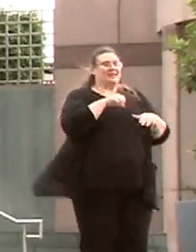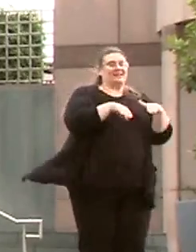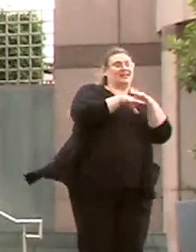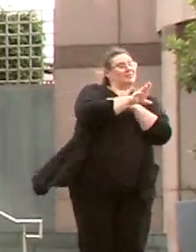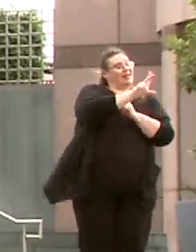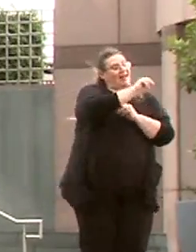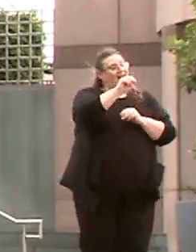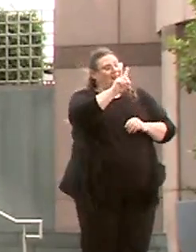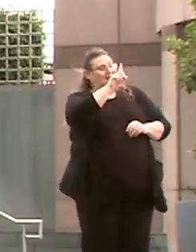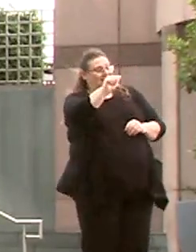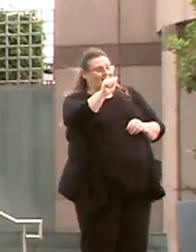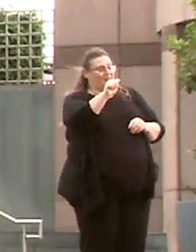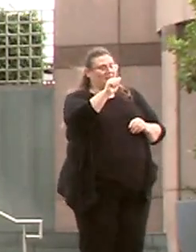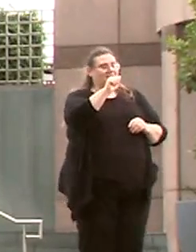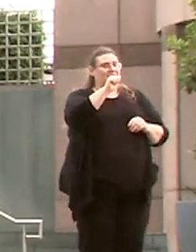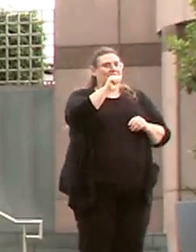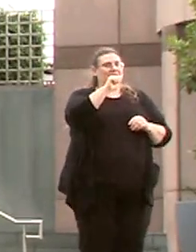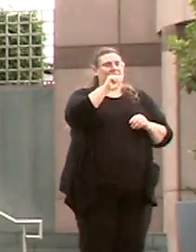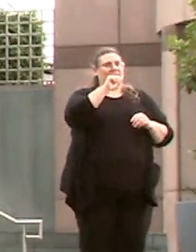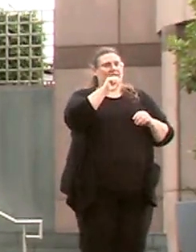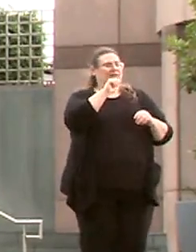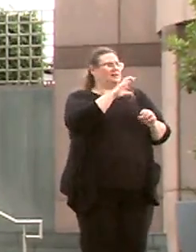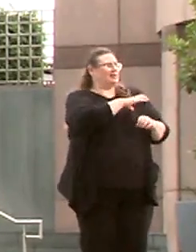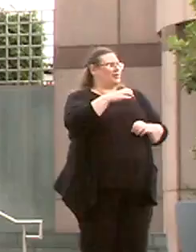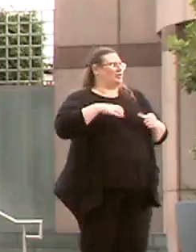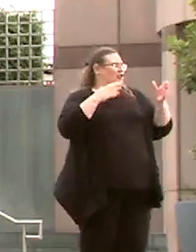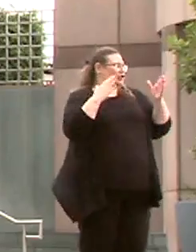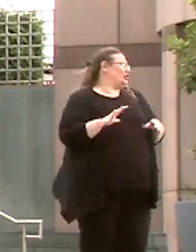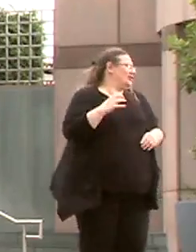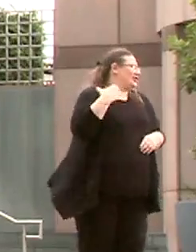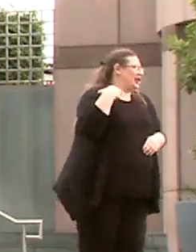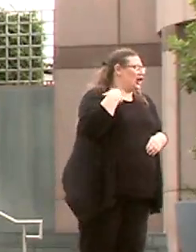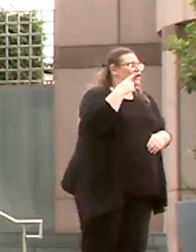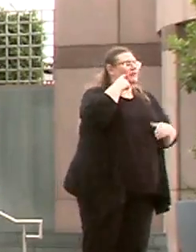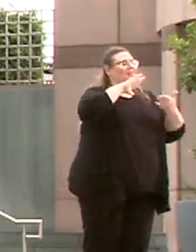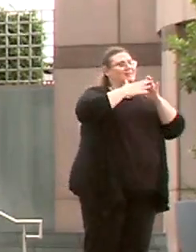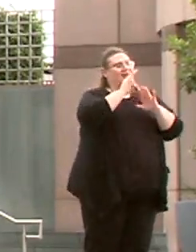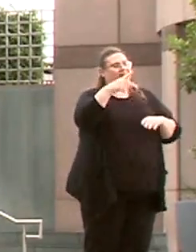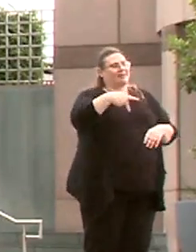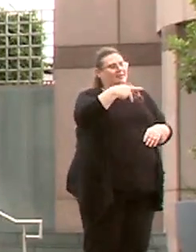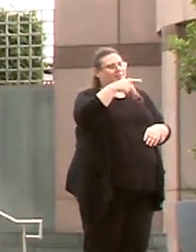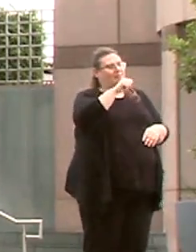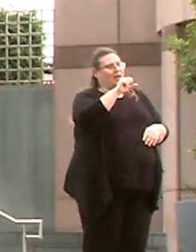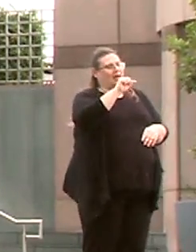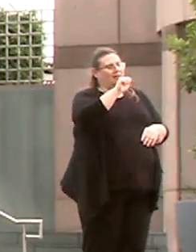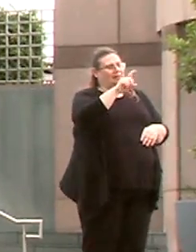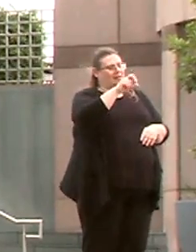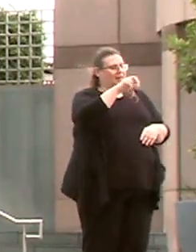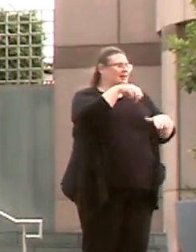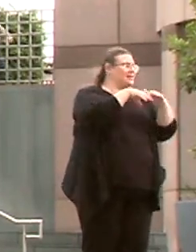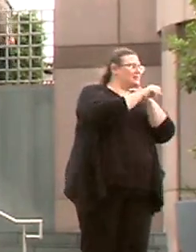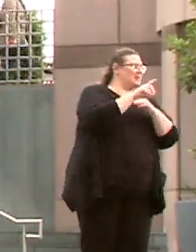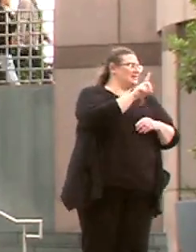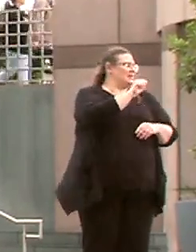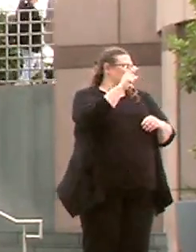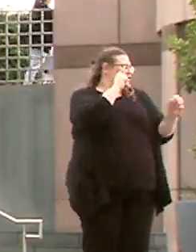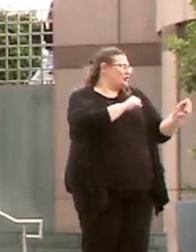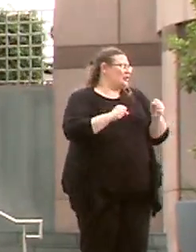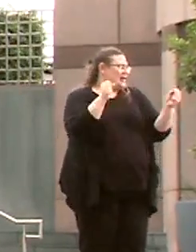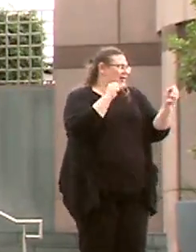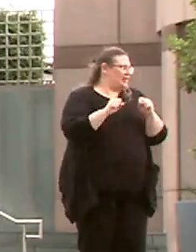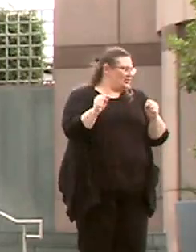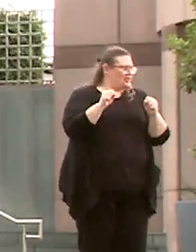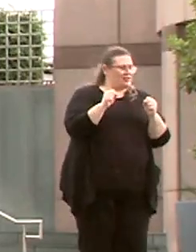and Disability Commissioner, chair for City of Pasadena, the Accessibility and Disability Strategist for